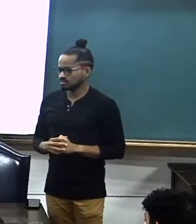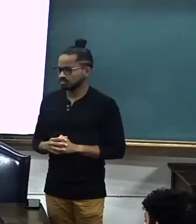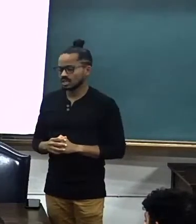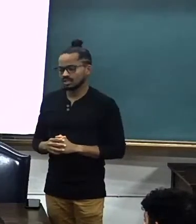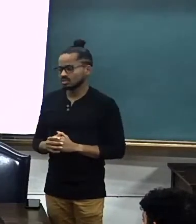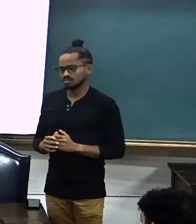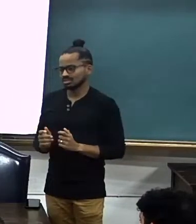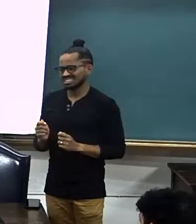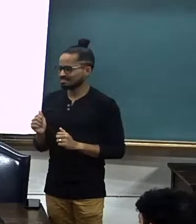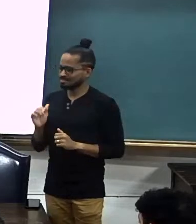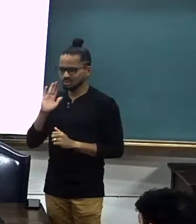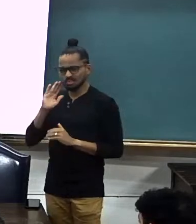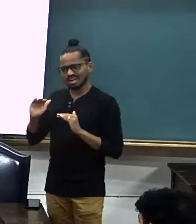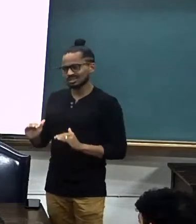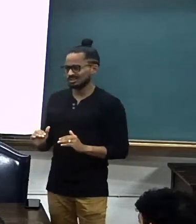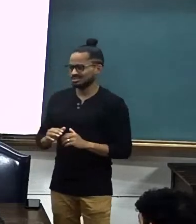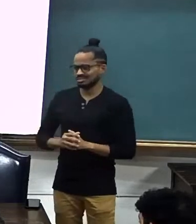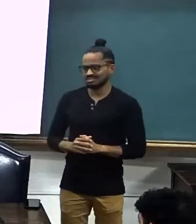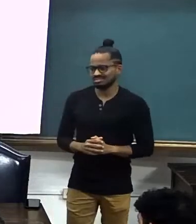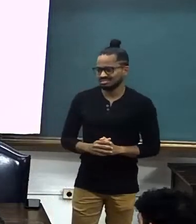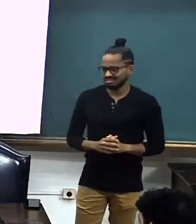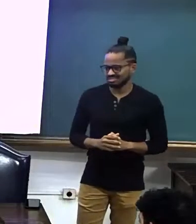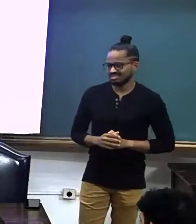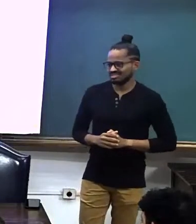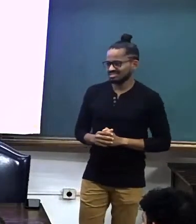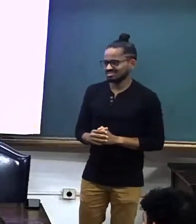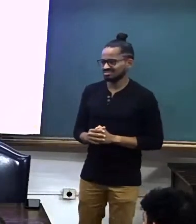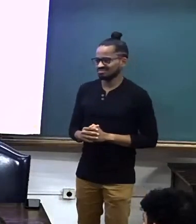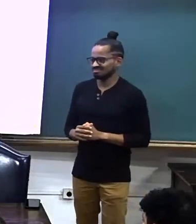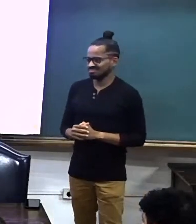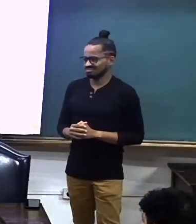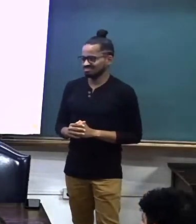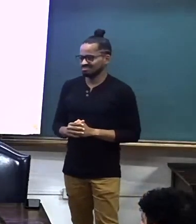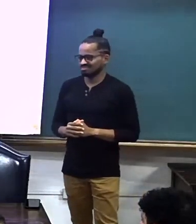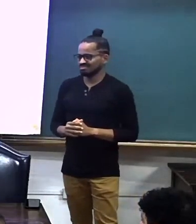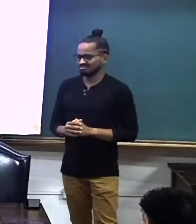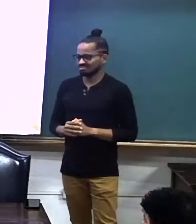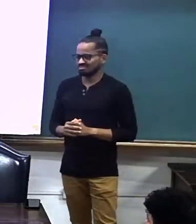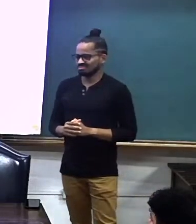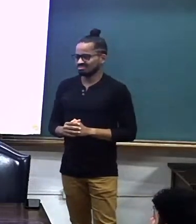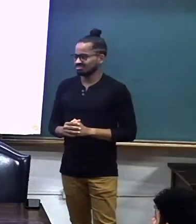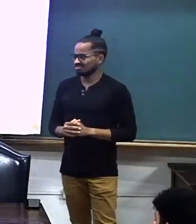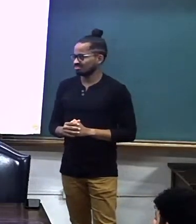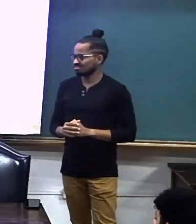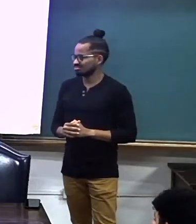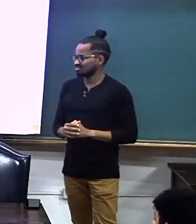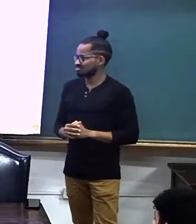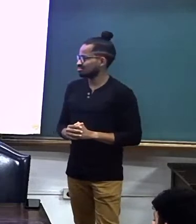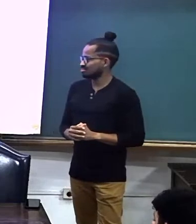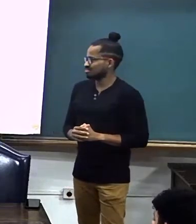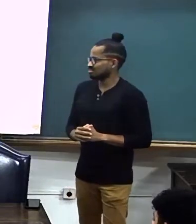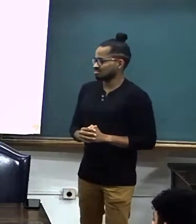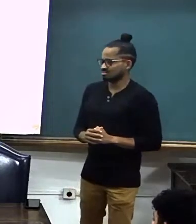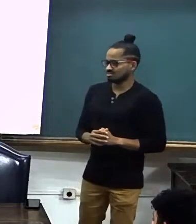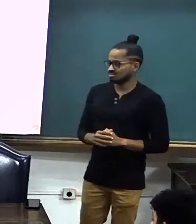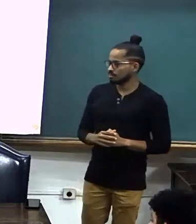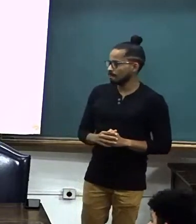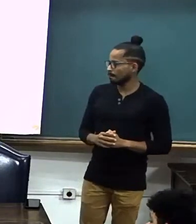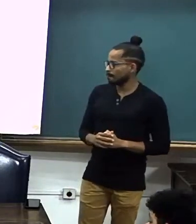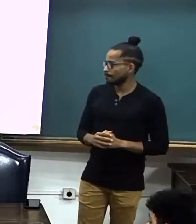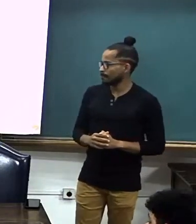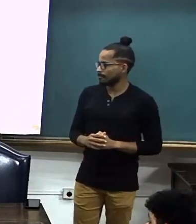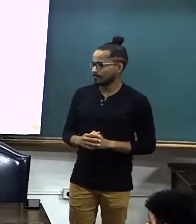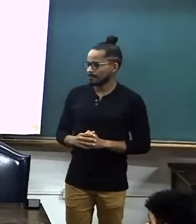porque as pessoas são muito gentis e têm sido bons ouvintes, né? Essa é a